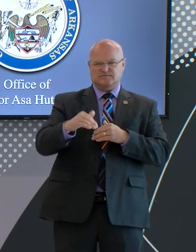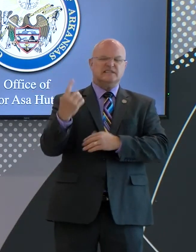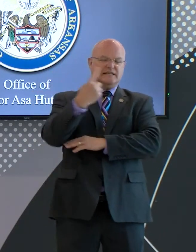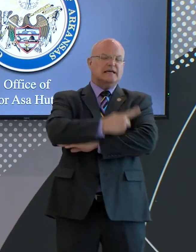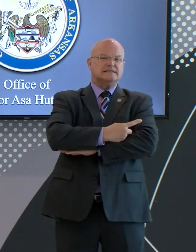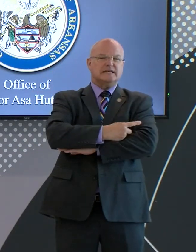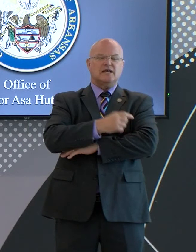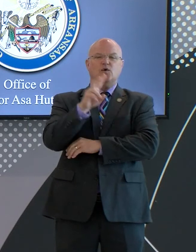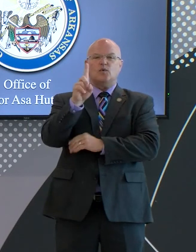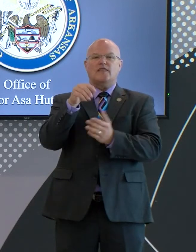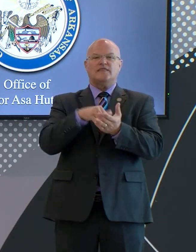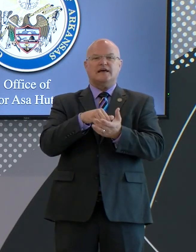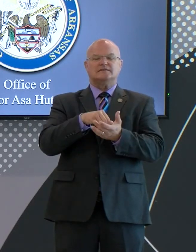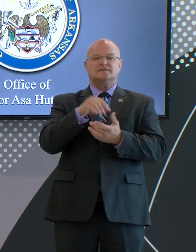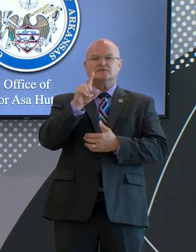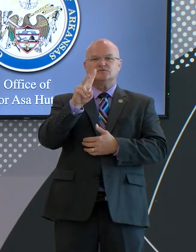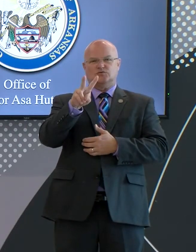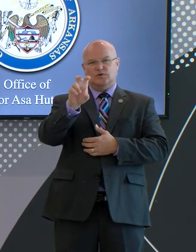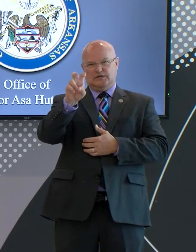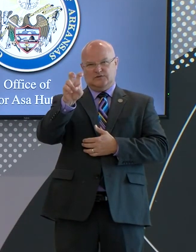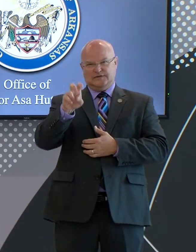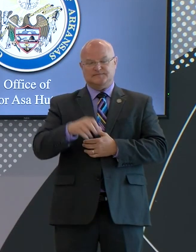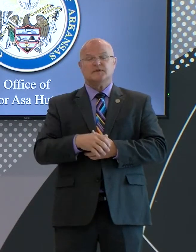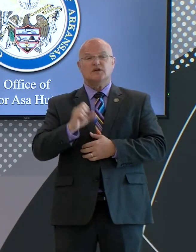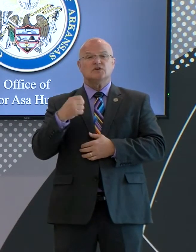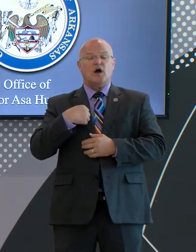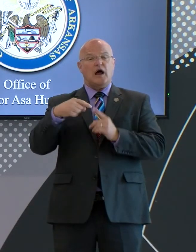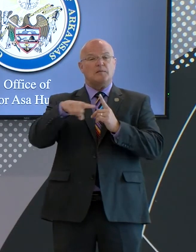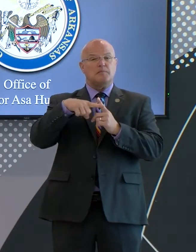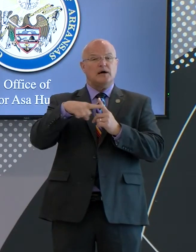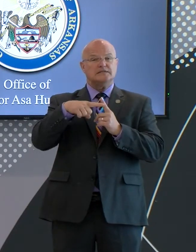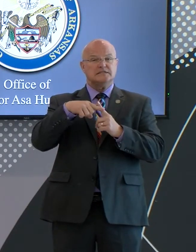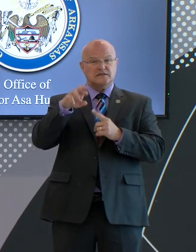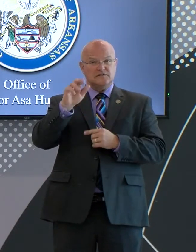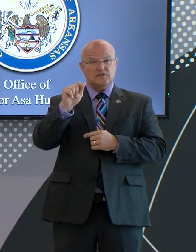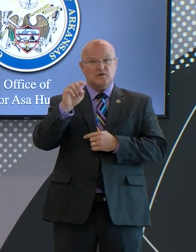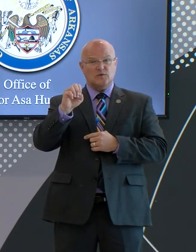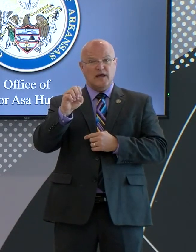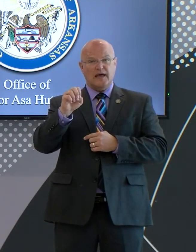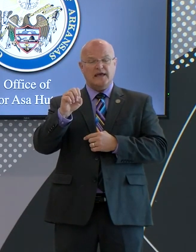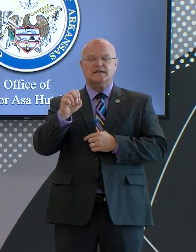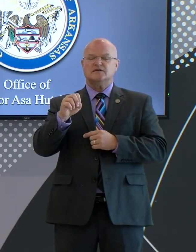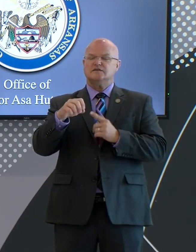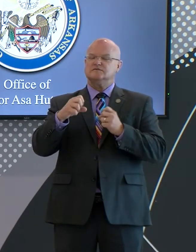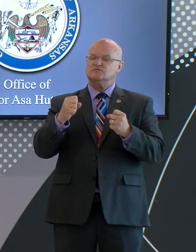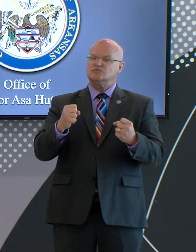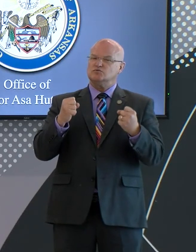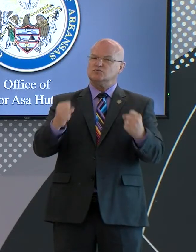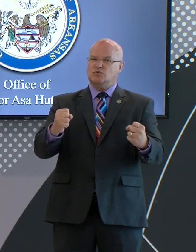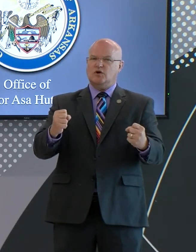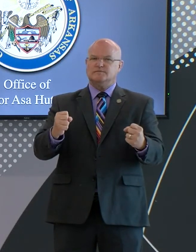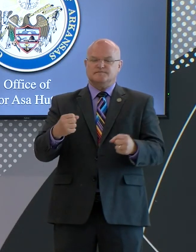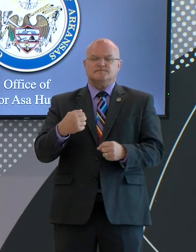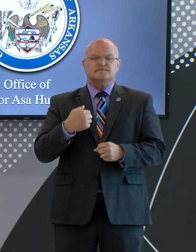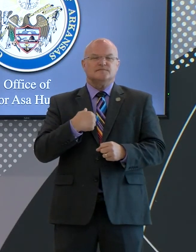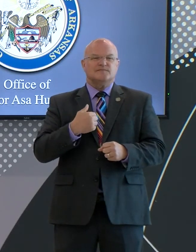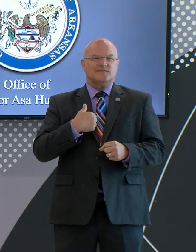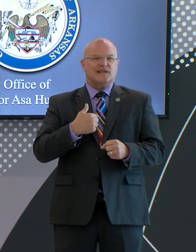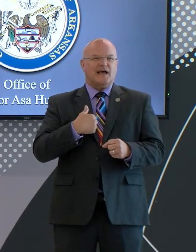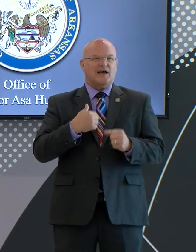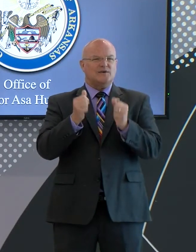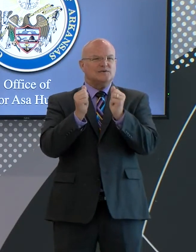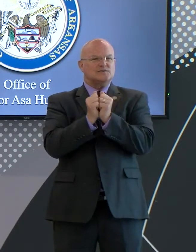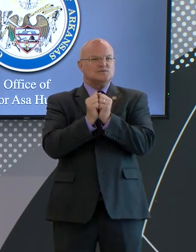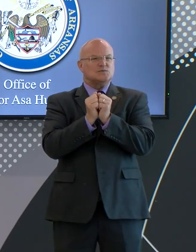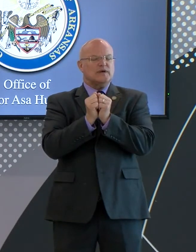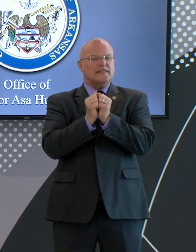day, 1,200 tests. And so our positivity rate remains very, very strong. I just was